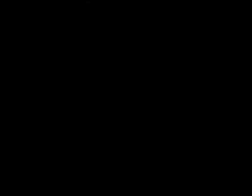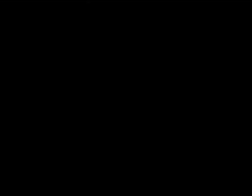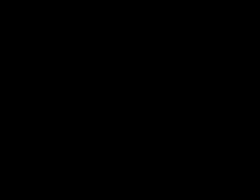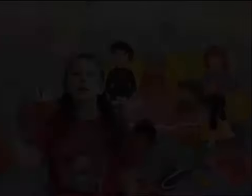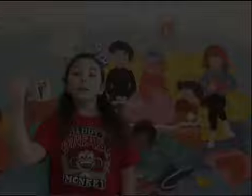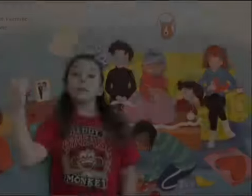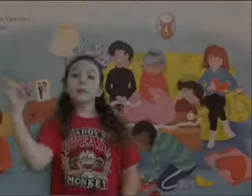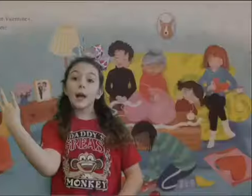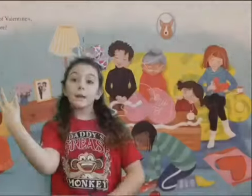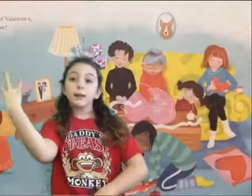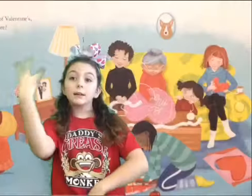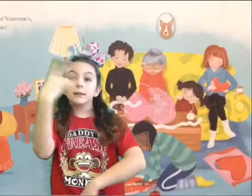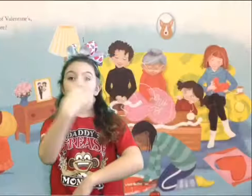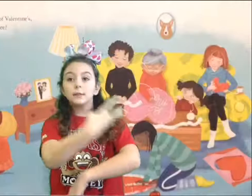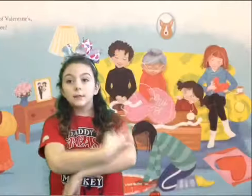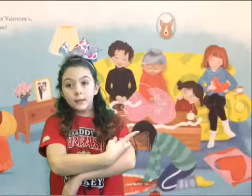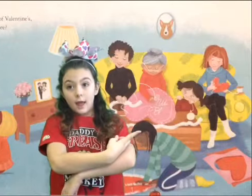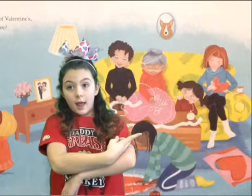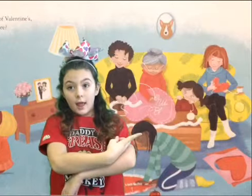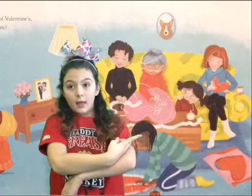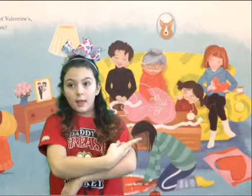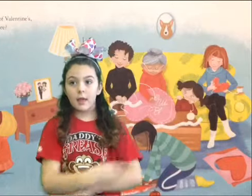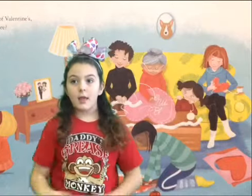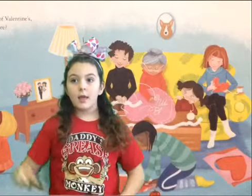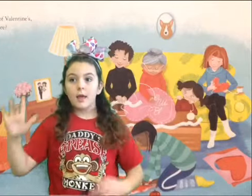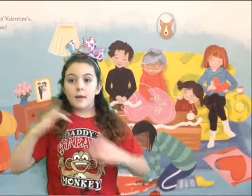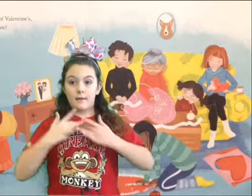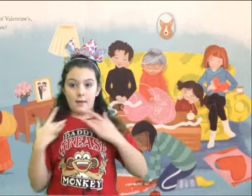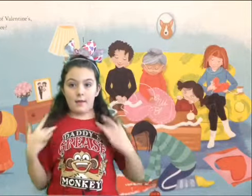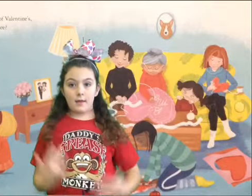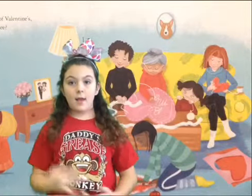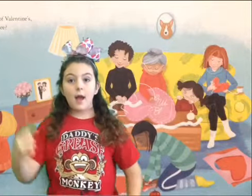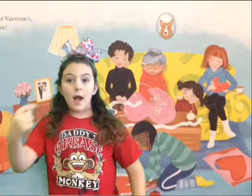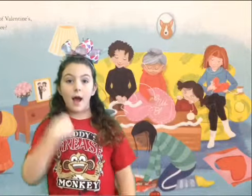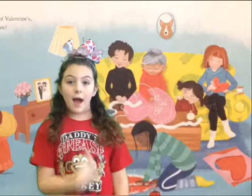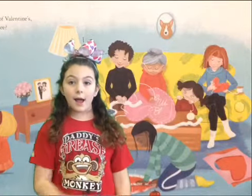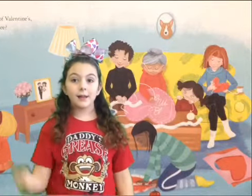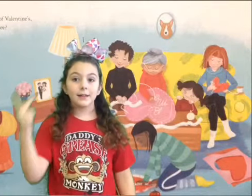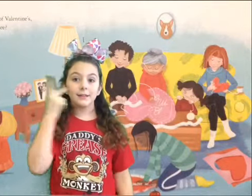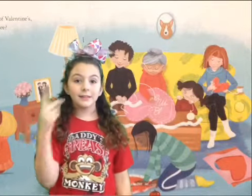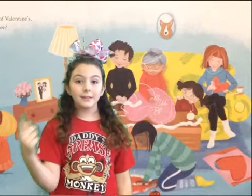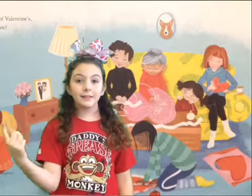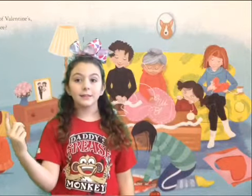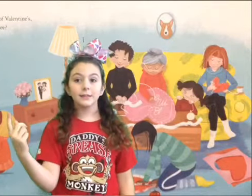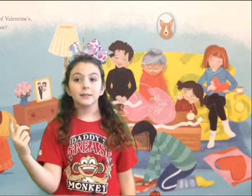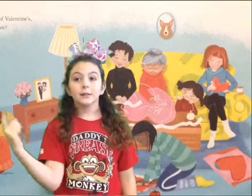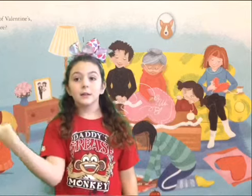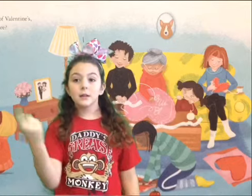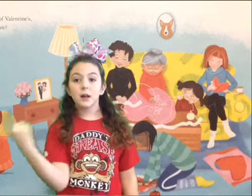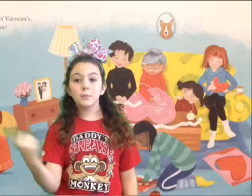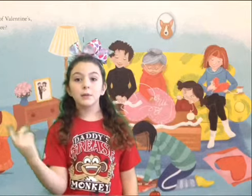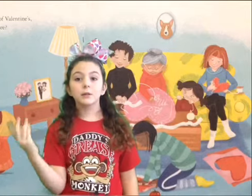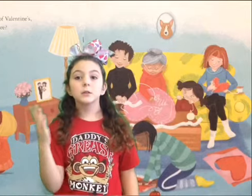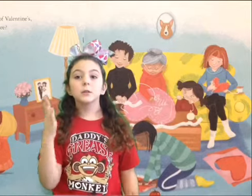On the seventh day of Valentine's Day, what sweet thing